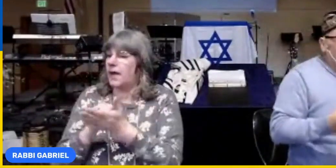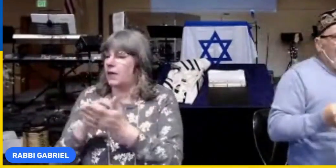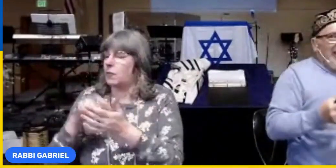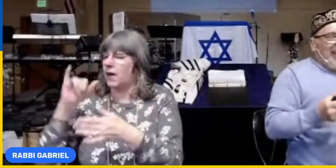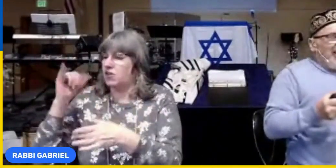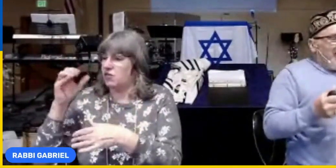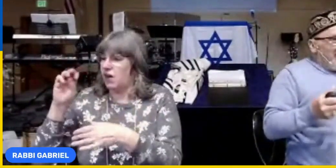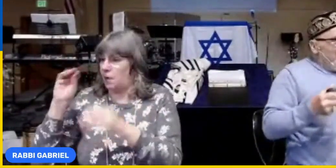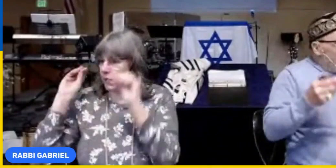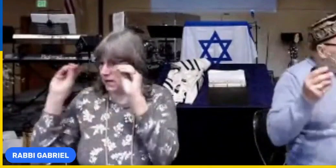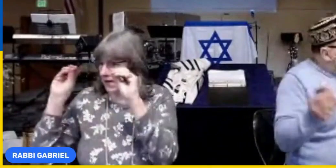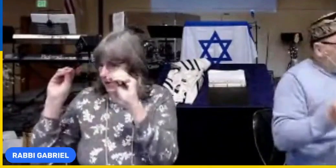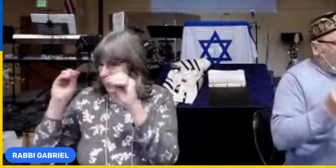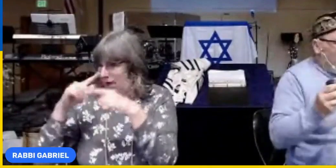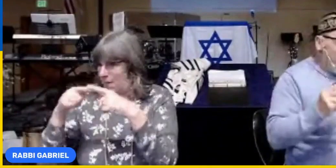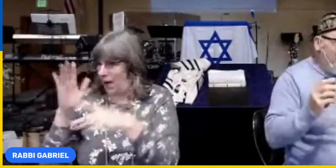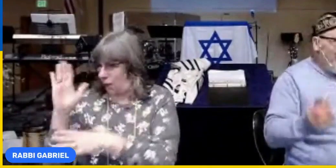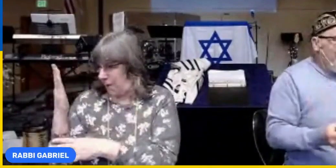know, so